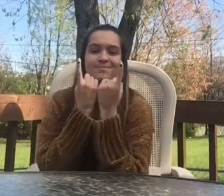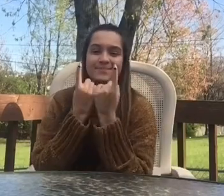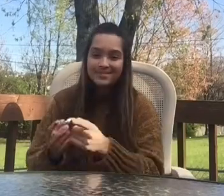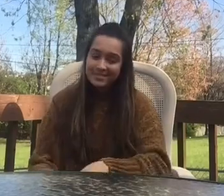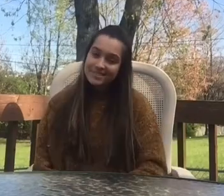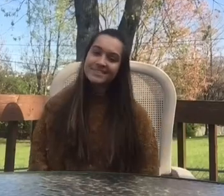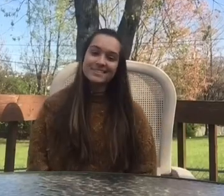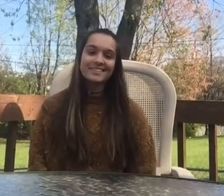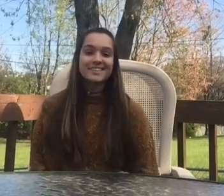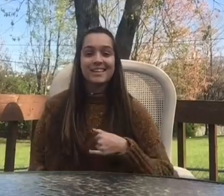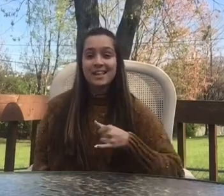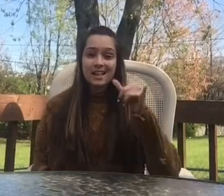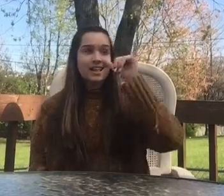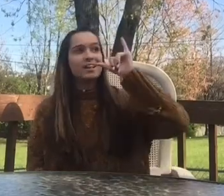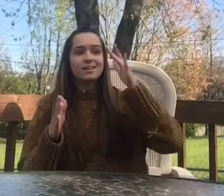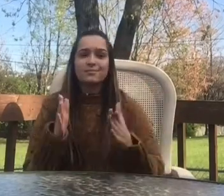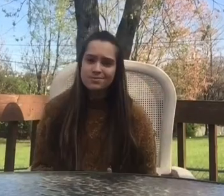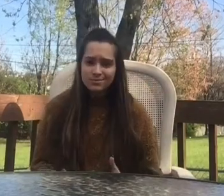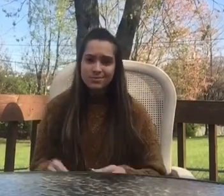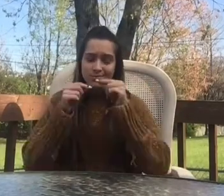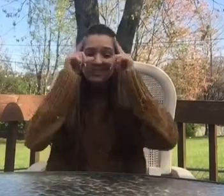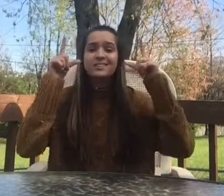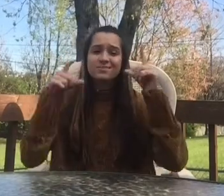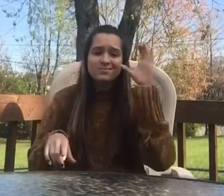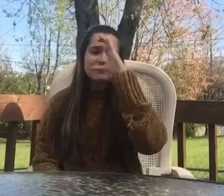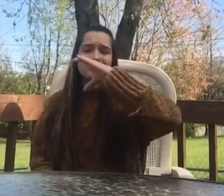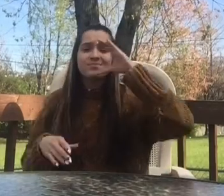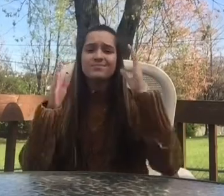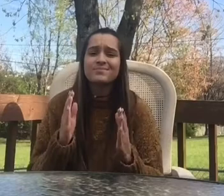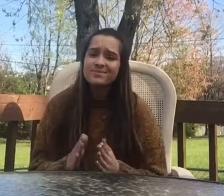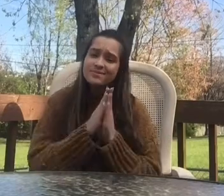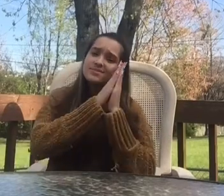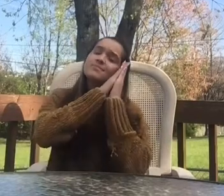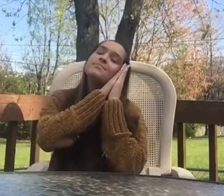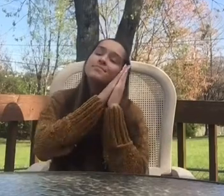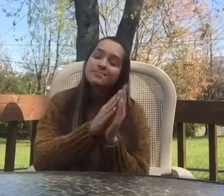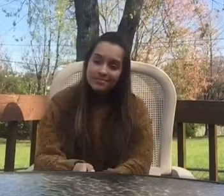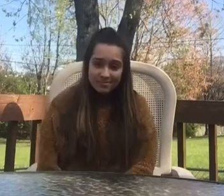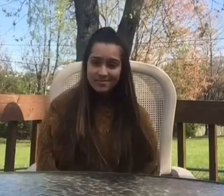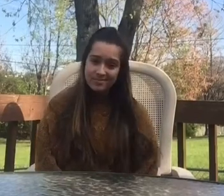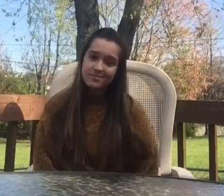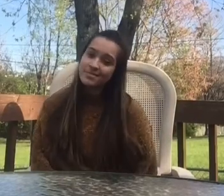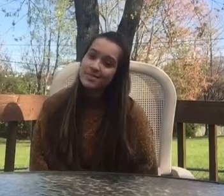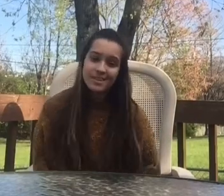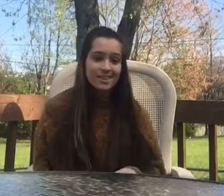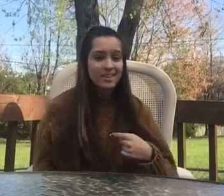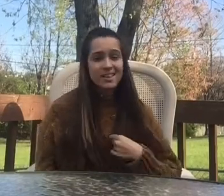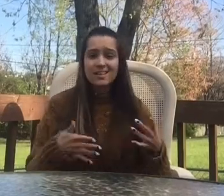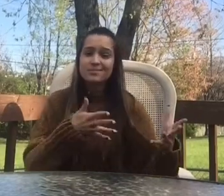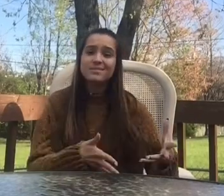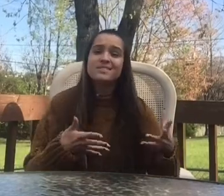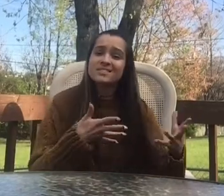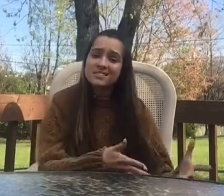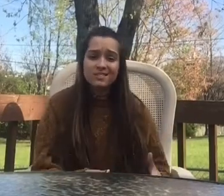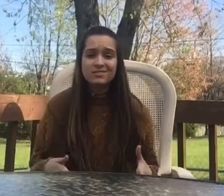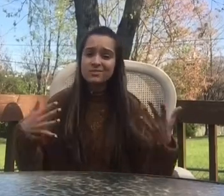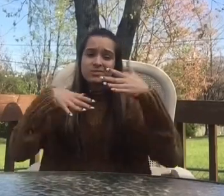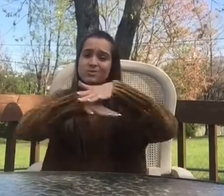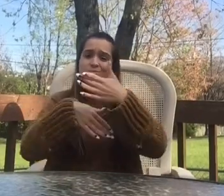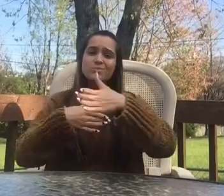met. I'd be drunk waking up in someone else's bed. I'd be lost in a crowded room